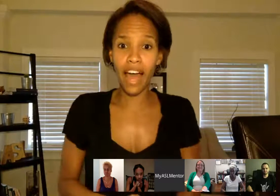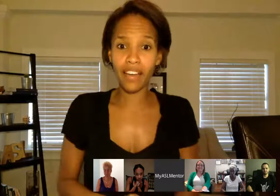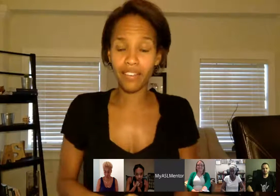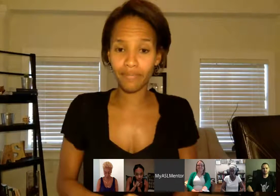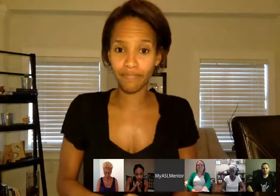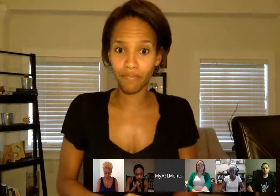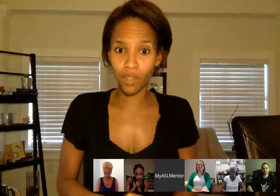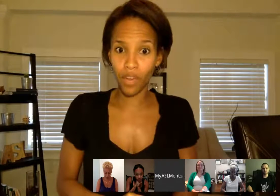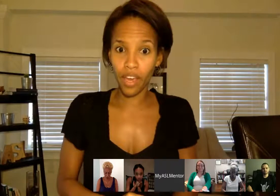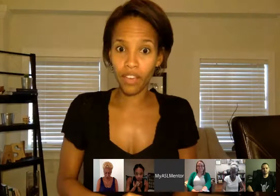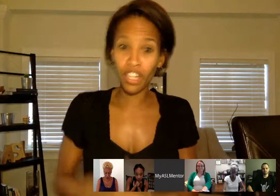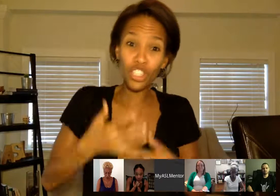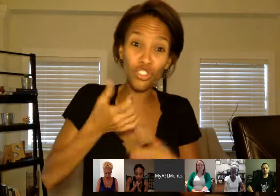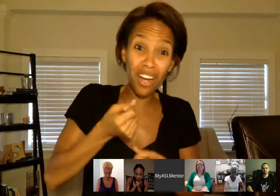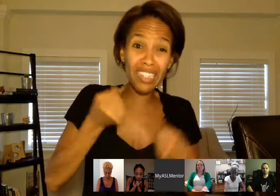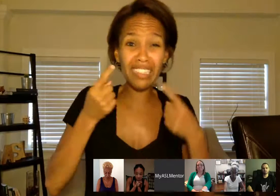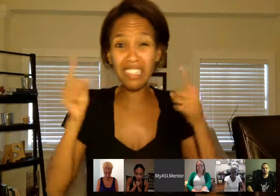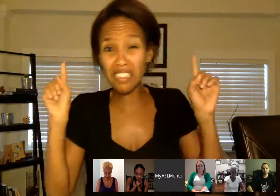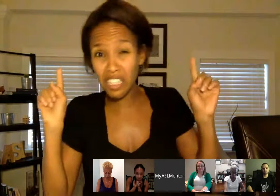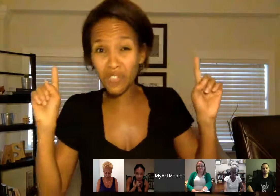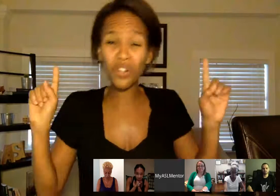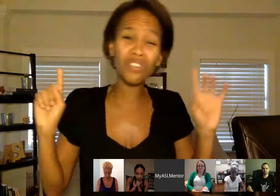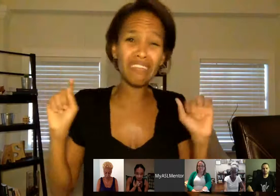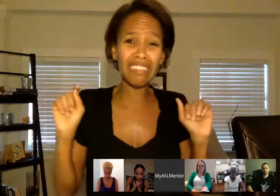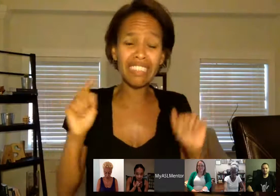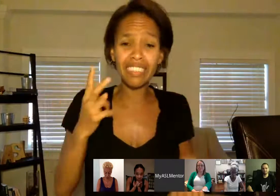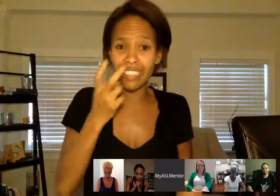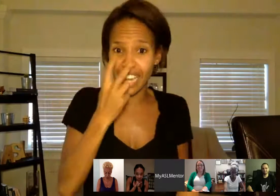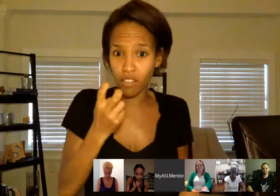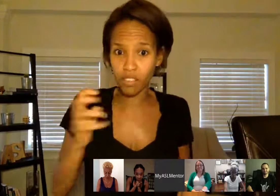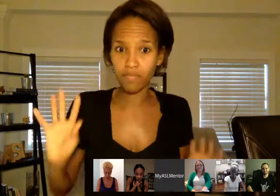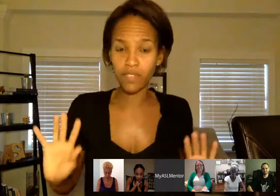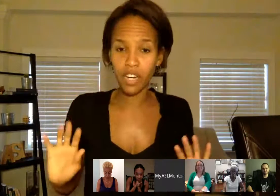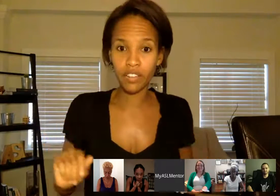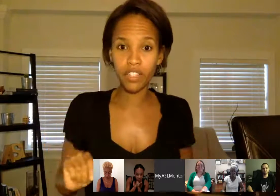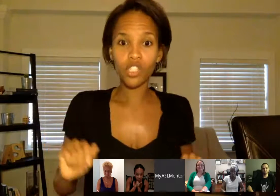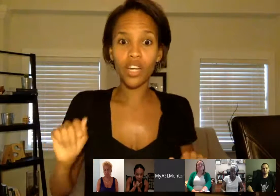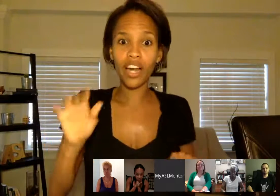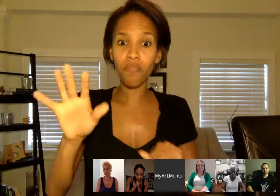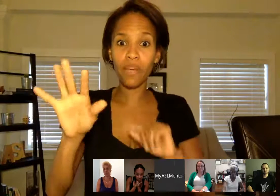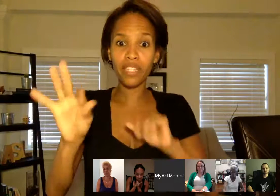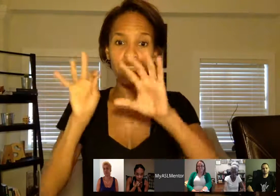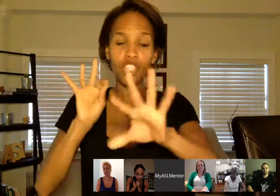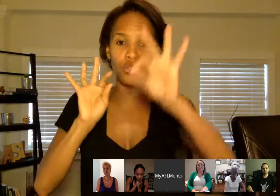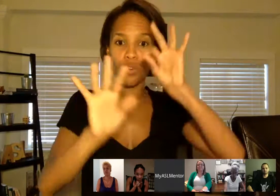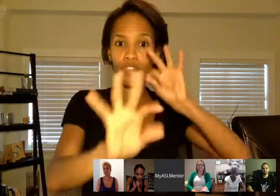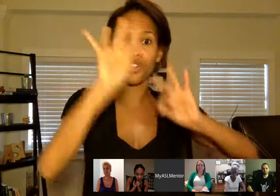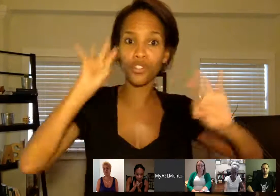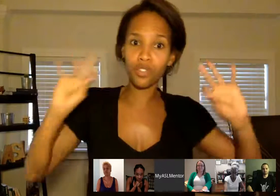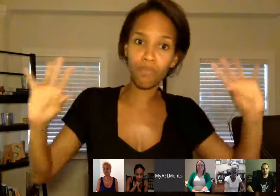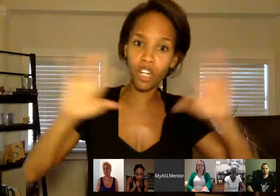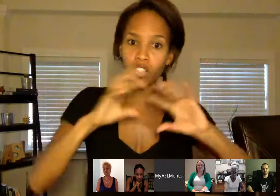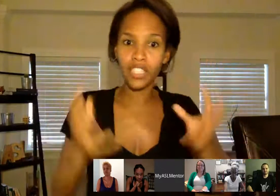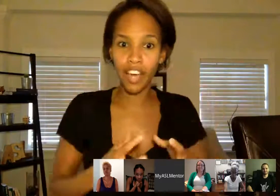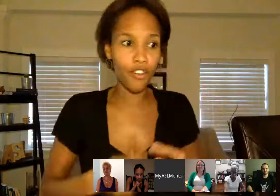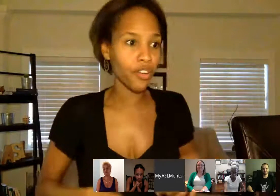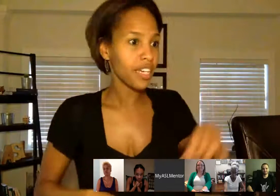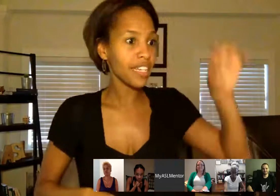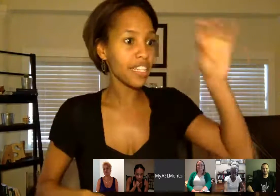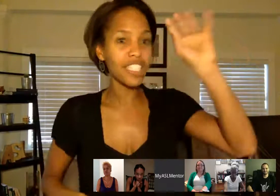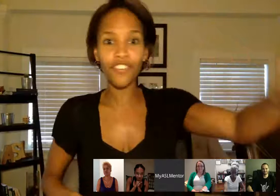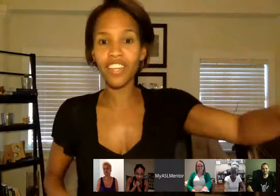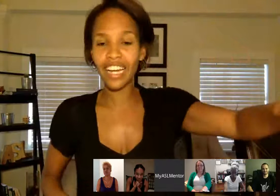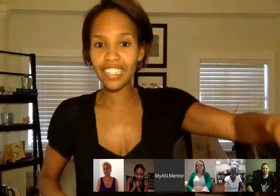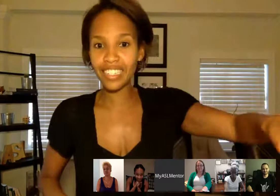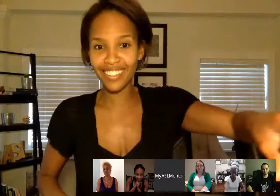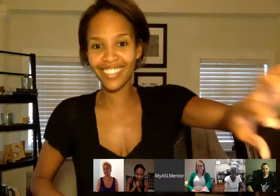then back. Okay, trust, successful, doubt, done. So I kind of picked each one of yours and put it all together, and